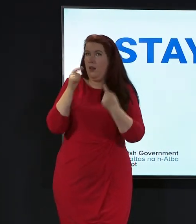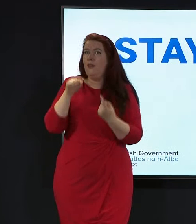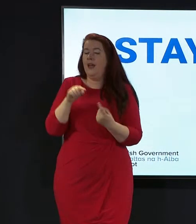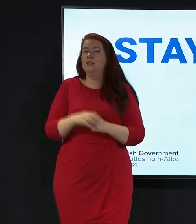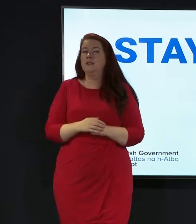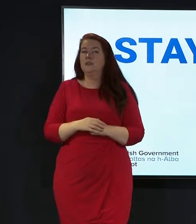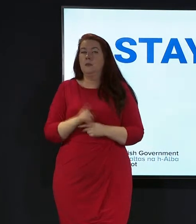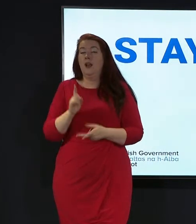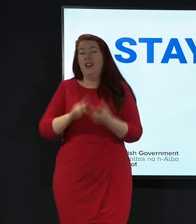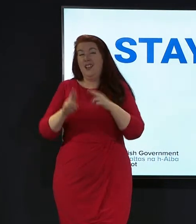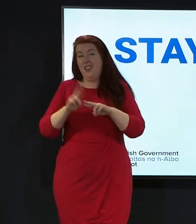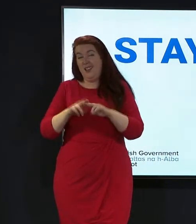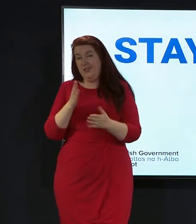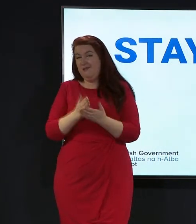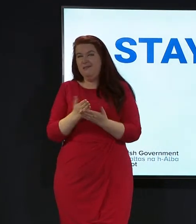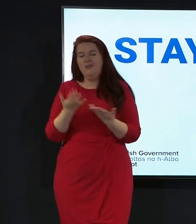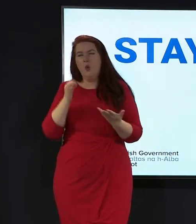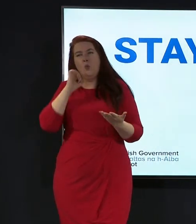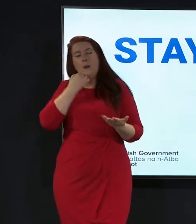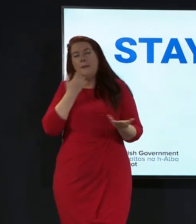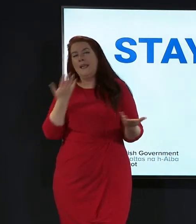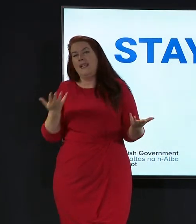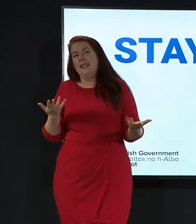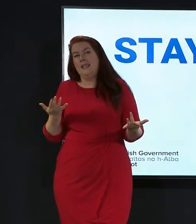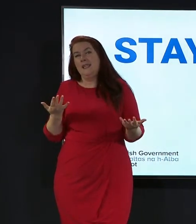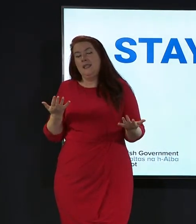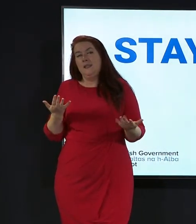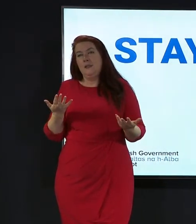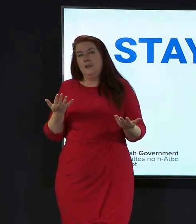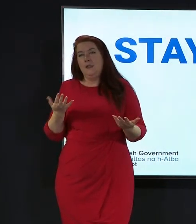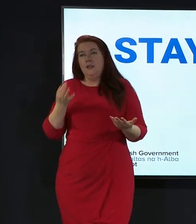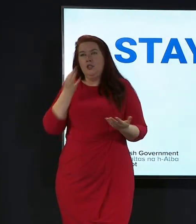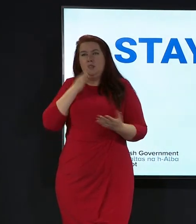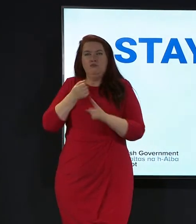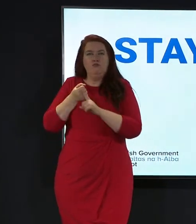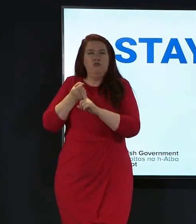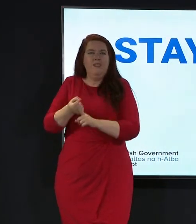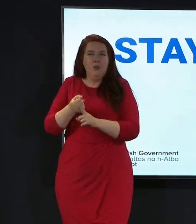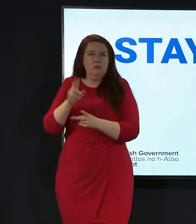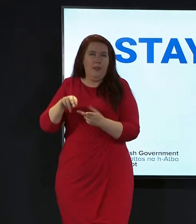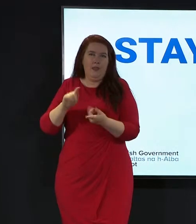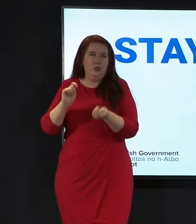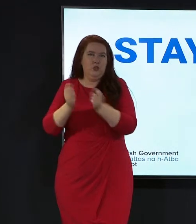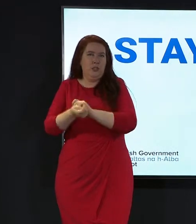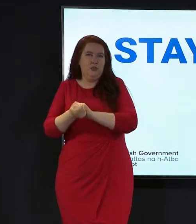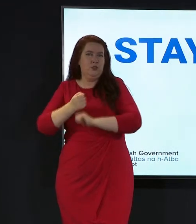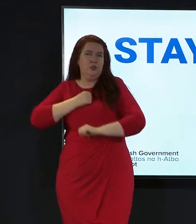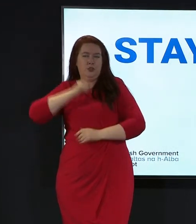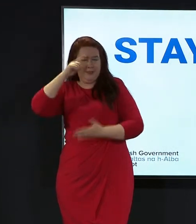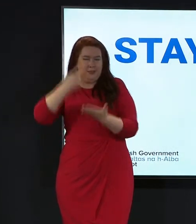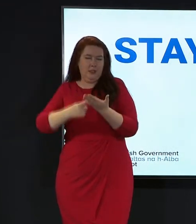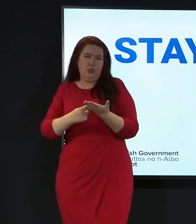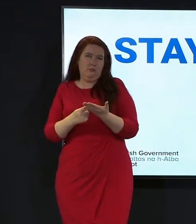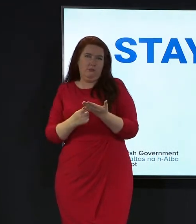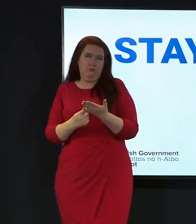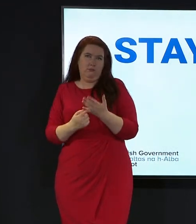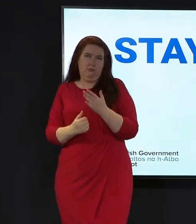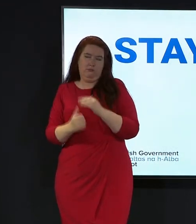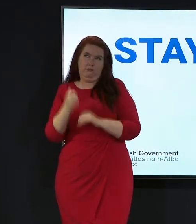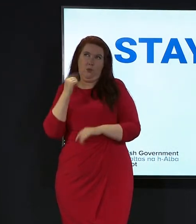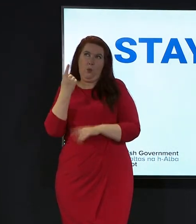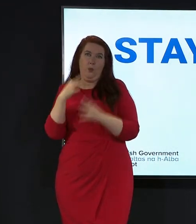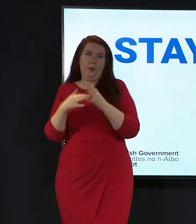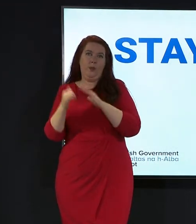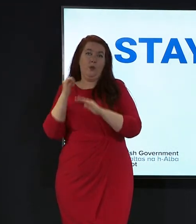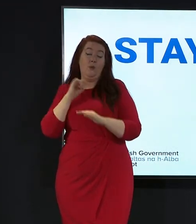But if they had been, it probably would have reinforced rather than undermined the decision we made just over a week ago, because in